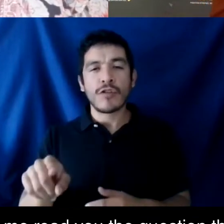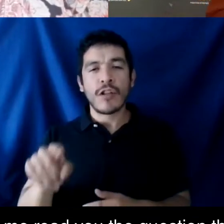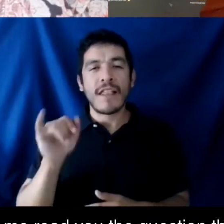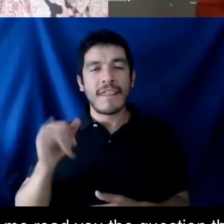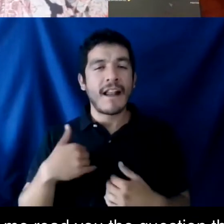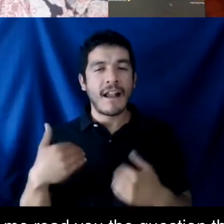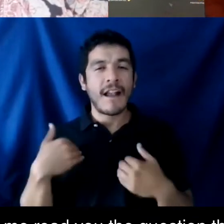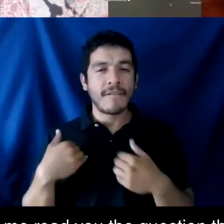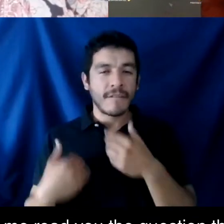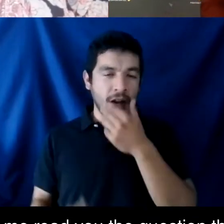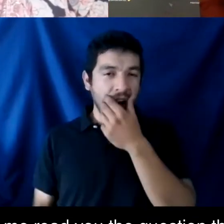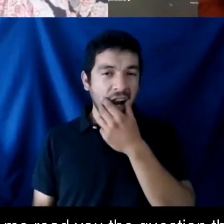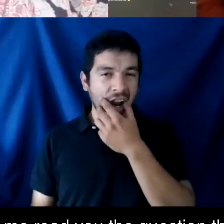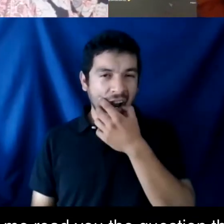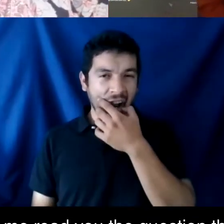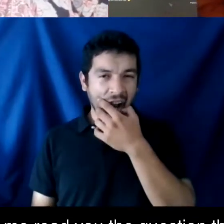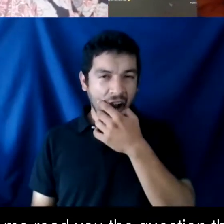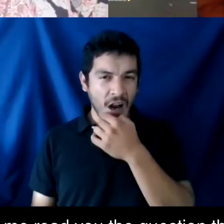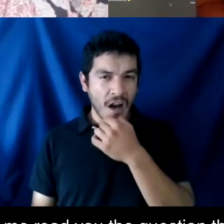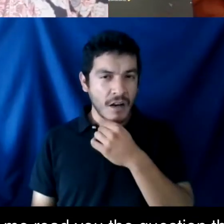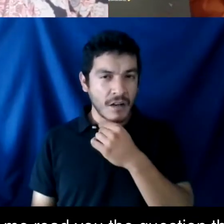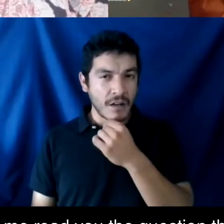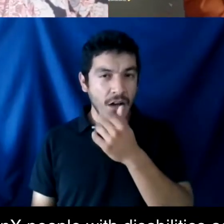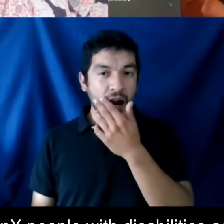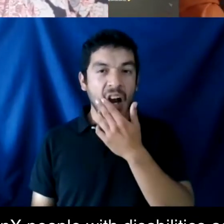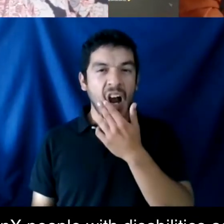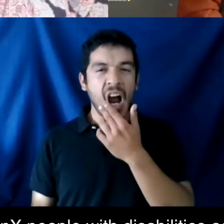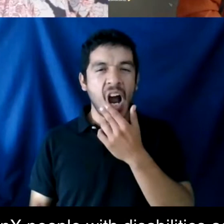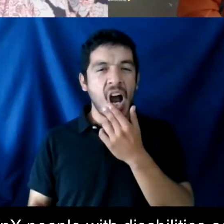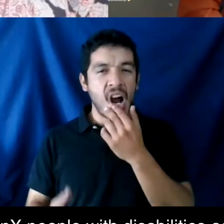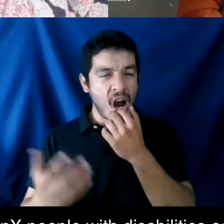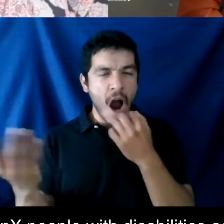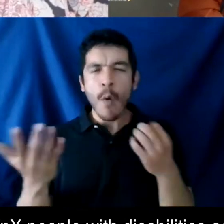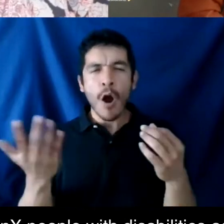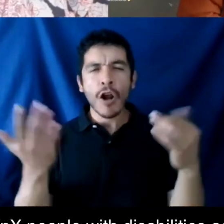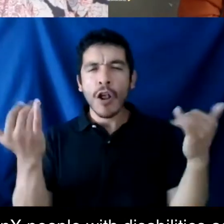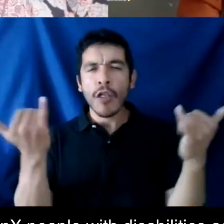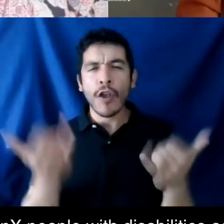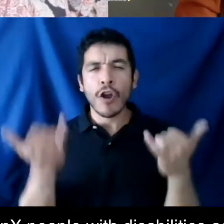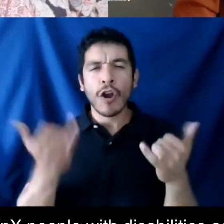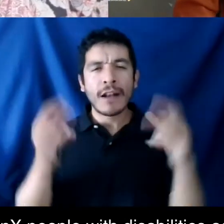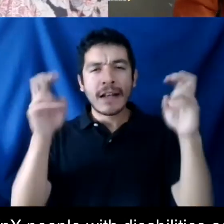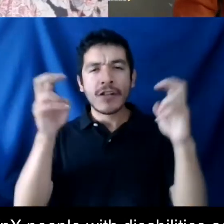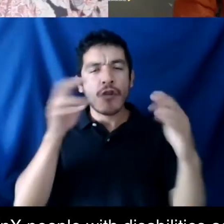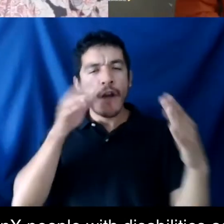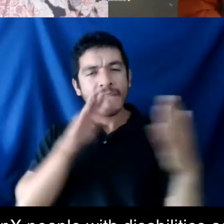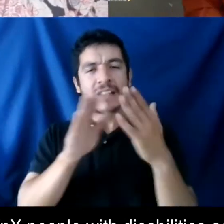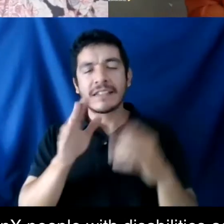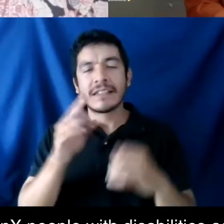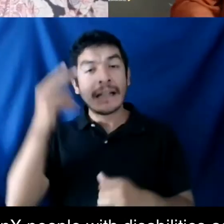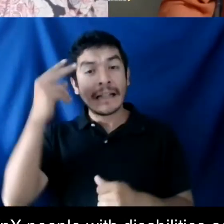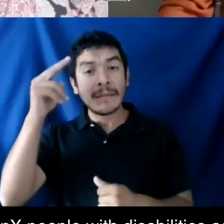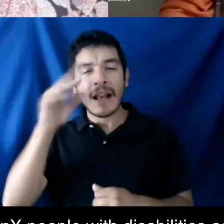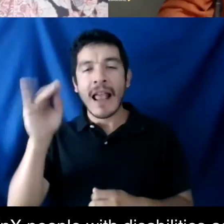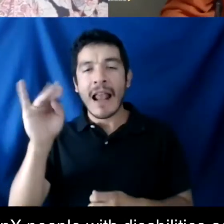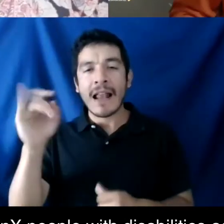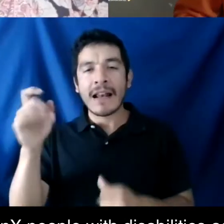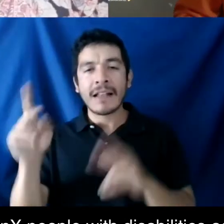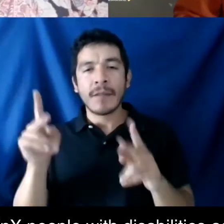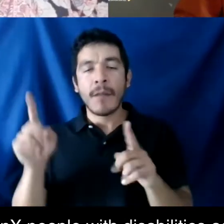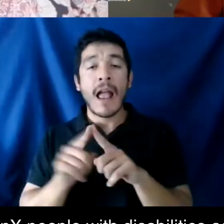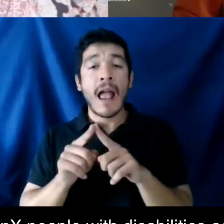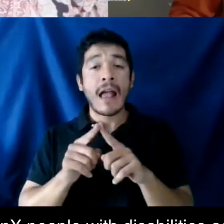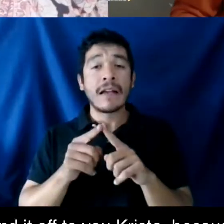I have. What are the current issues facing Hispanics and Latinx people with disabilities as a result of the pandemic? I'm